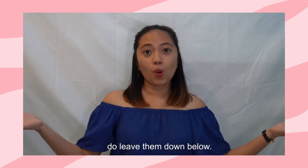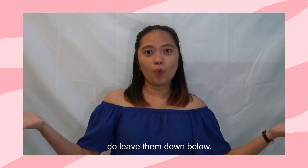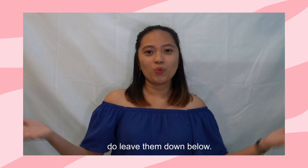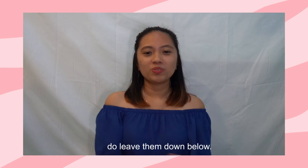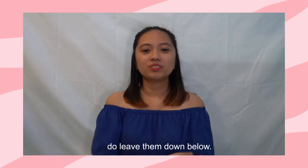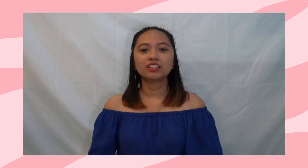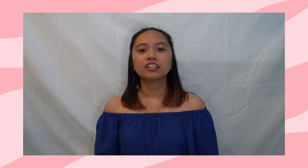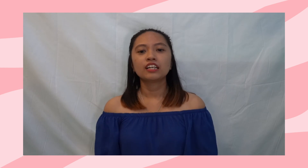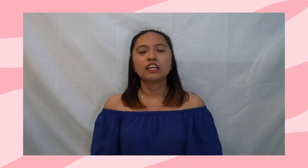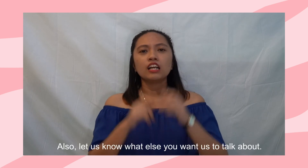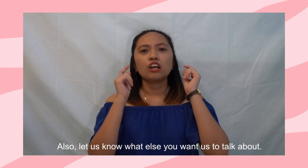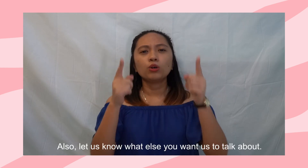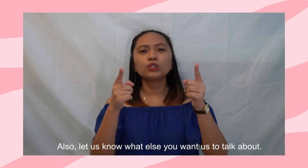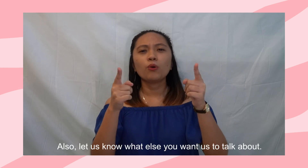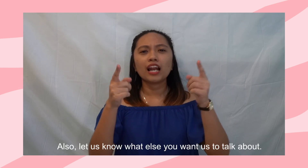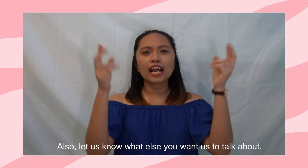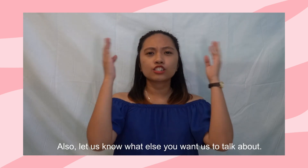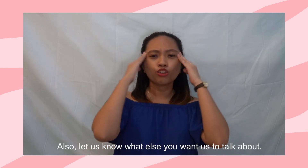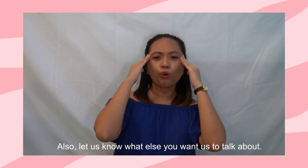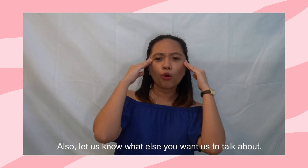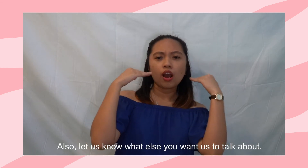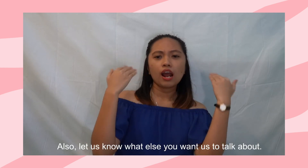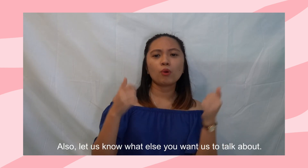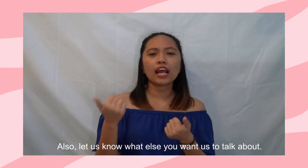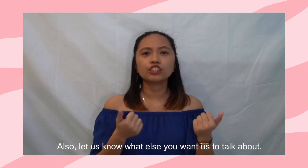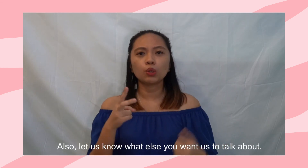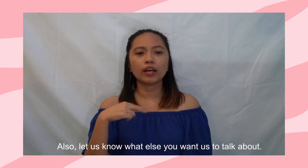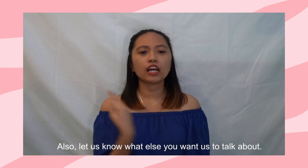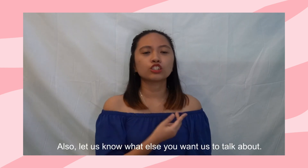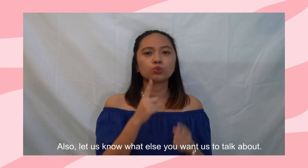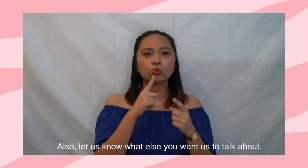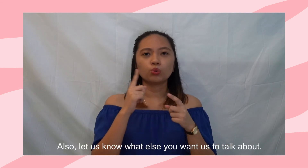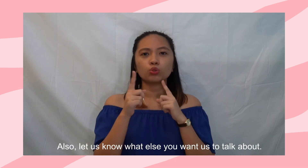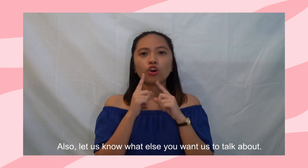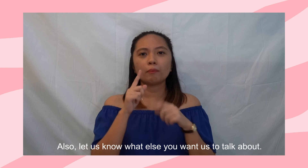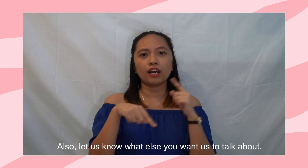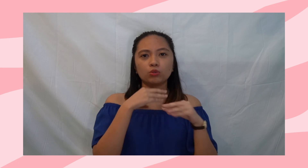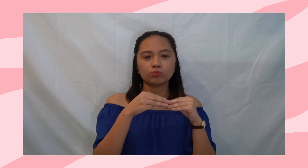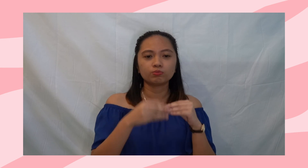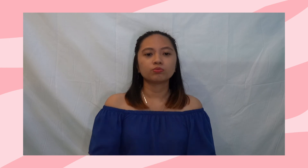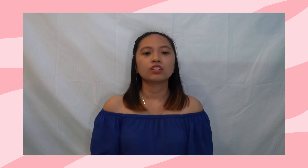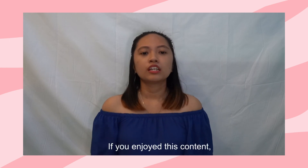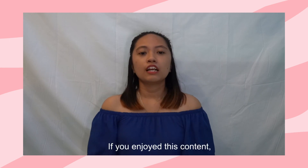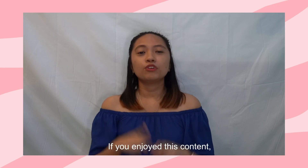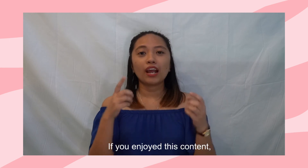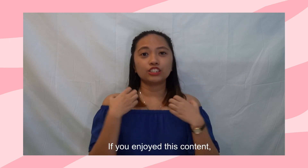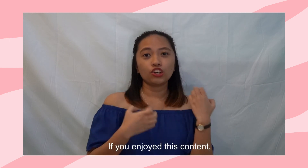below. Also, let us know what else you want us to talk about. If you enjoy